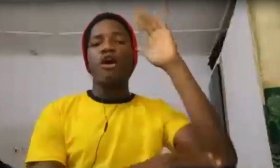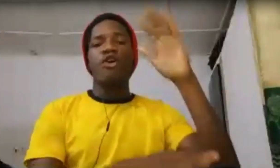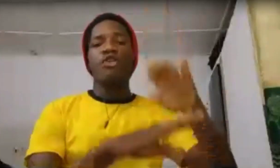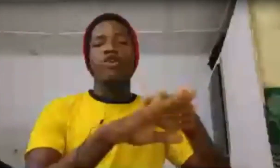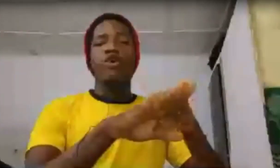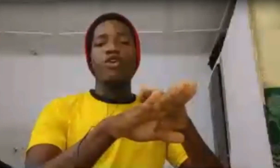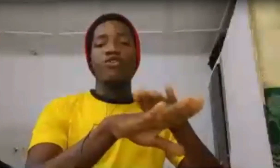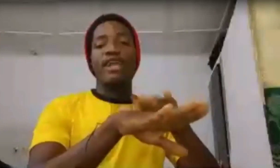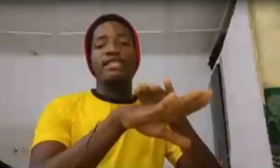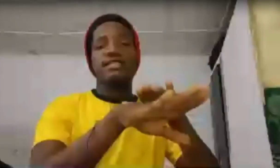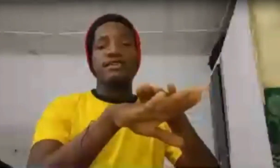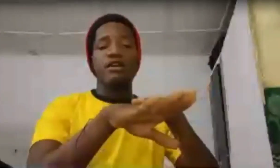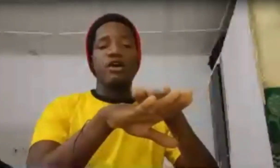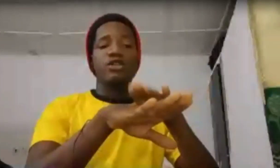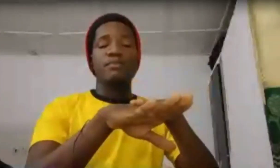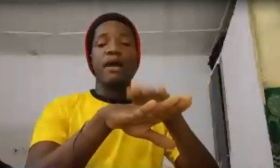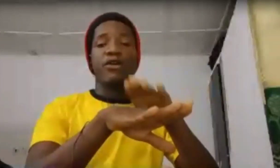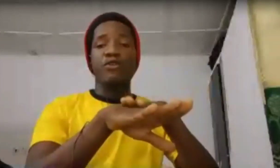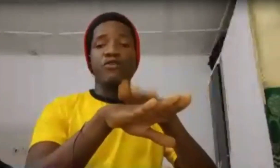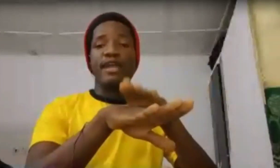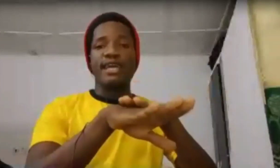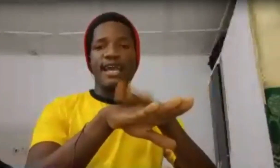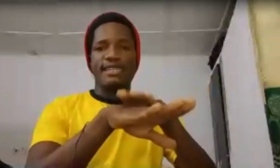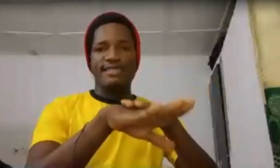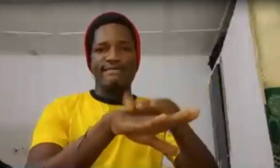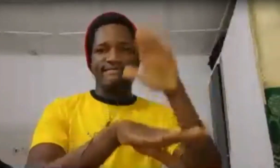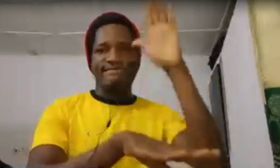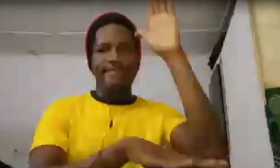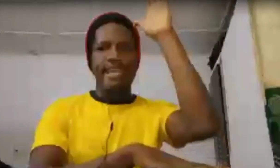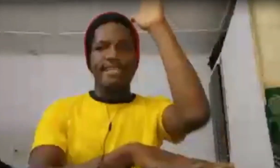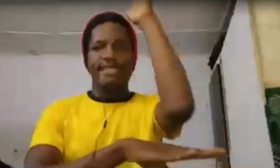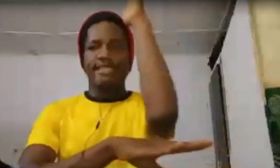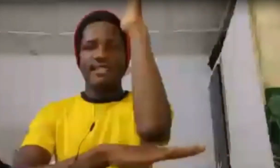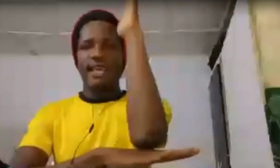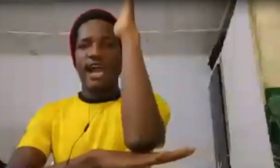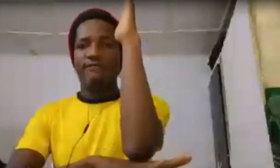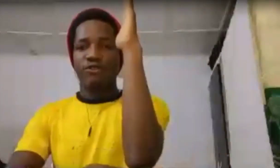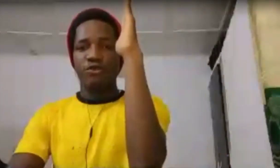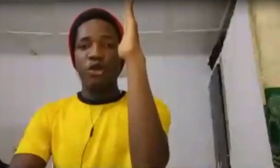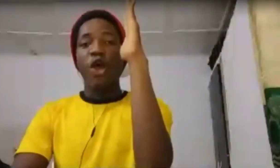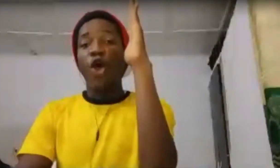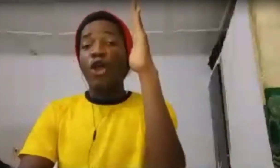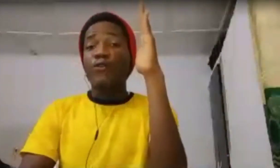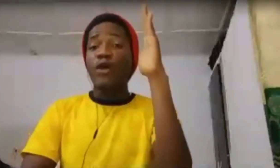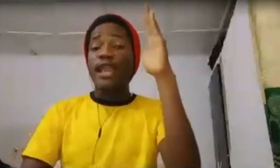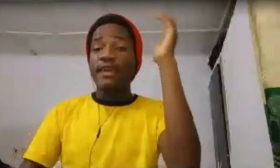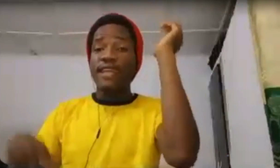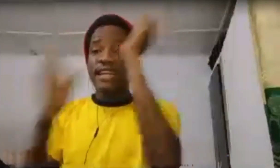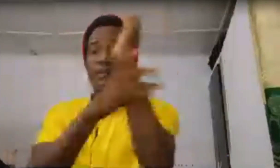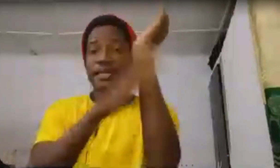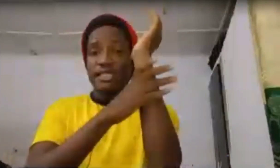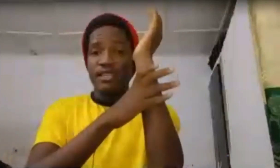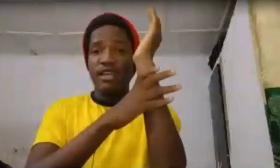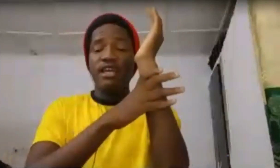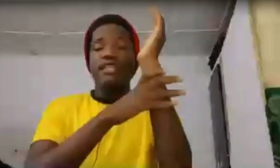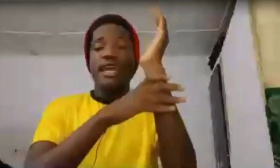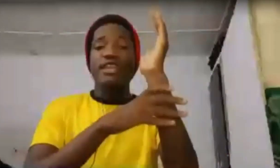on the back of your right hand, like this, afternoon. Or if you are a left-handed person, then